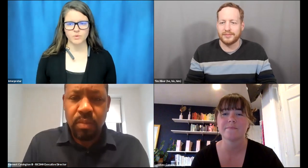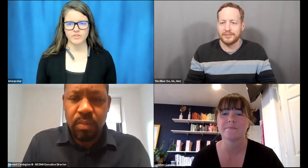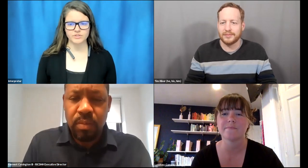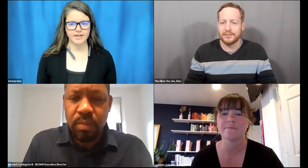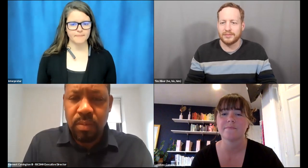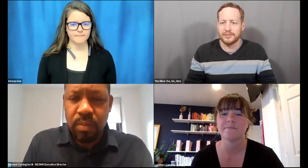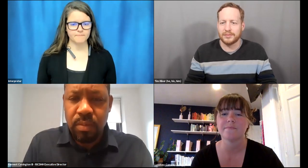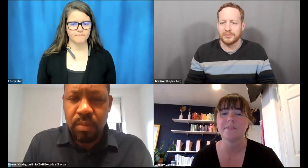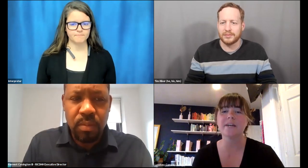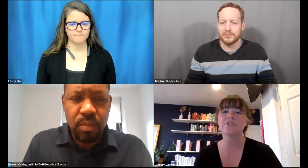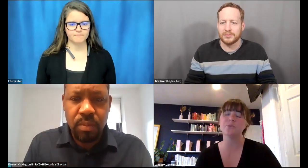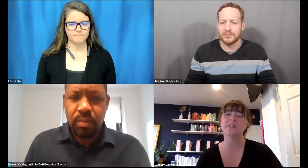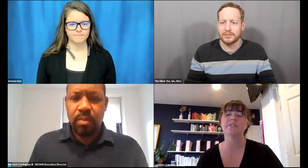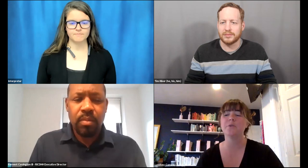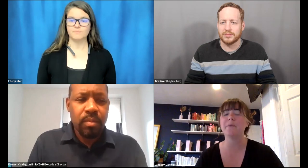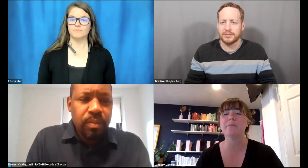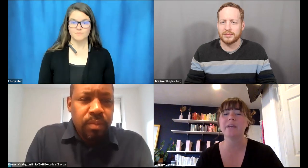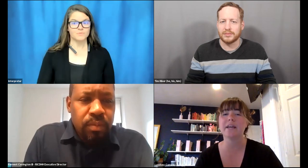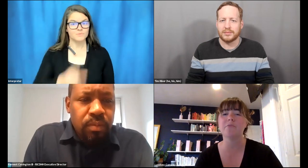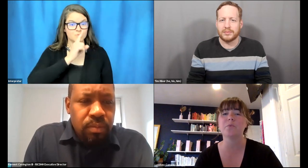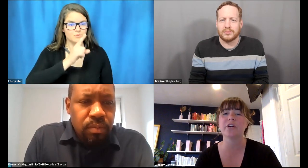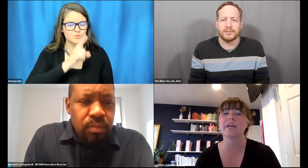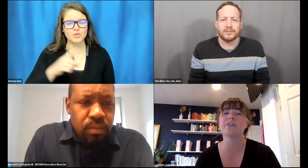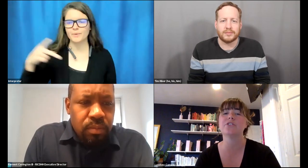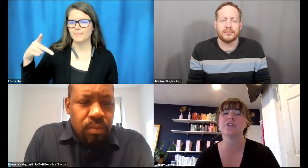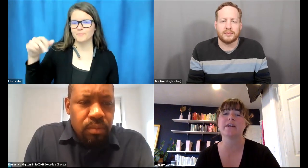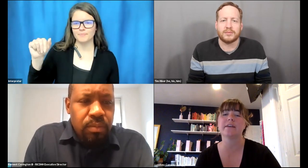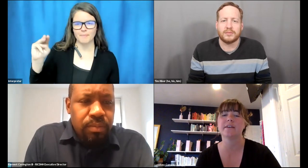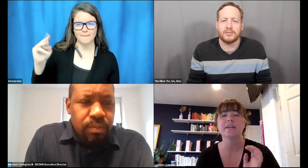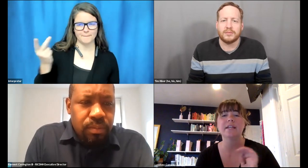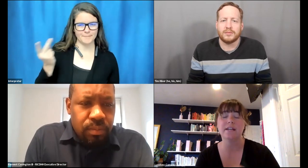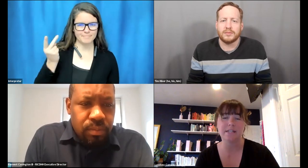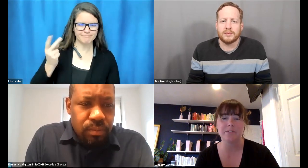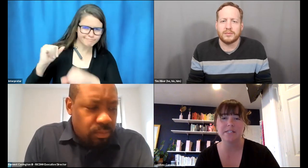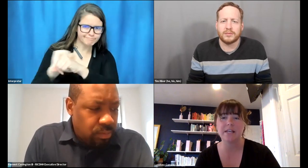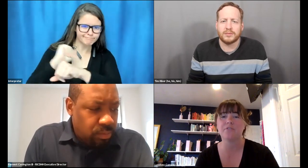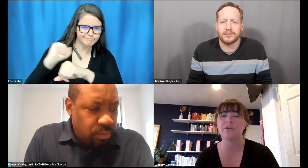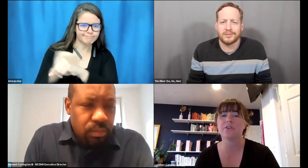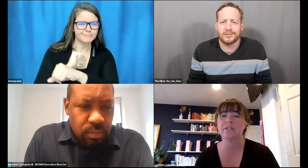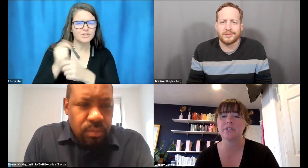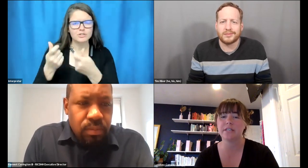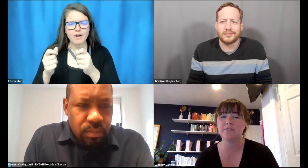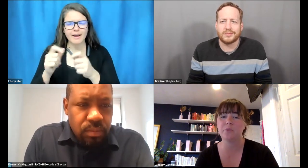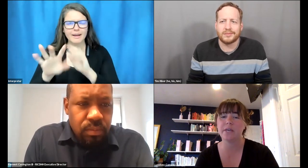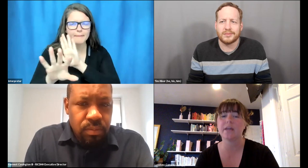things are at. Yeah, sure. So Pam and I have been working to try to nail down a date for Legislative